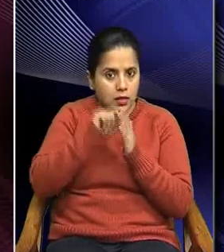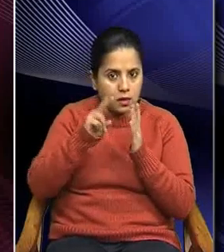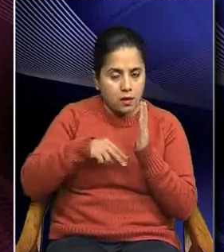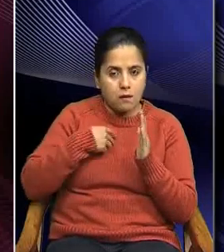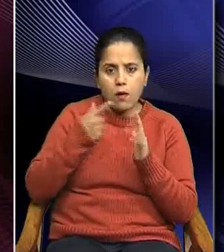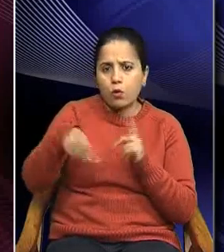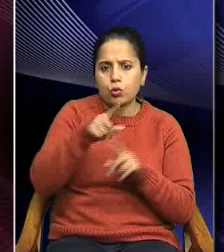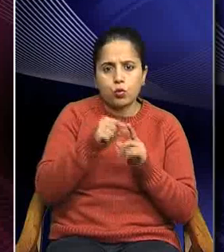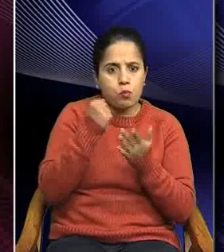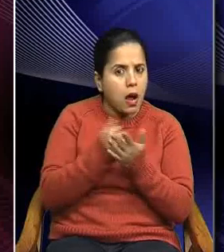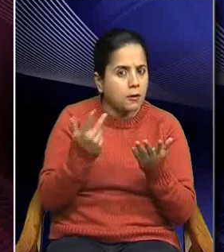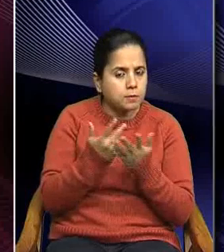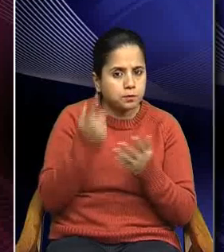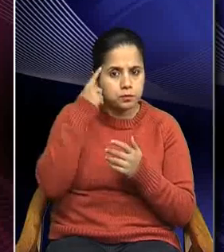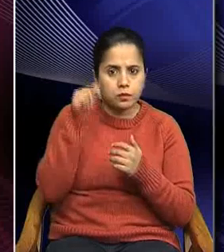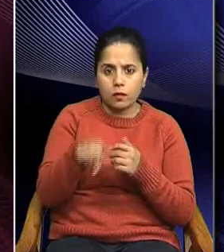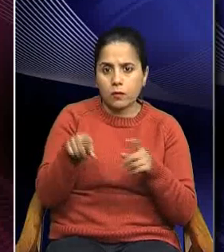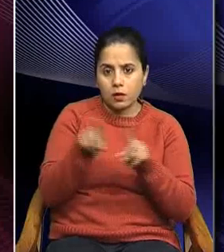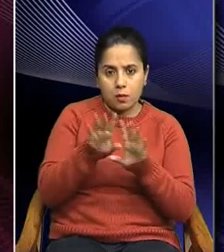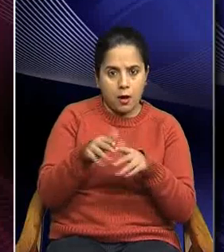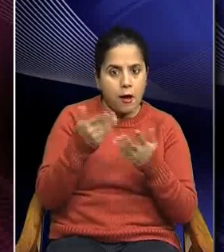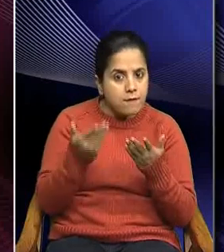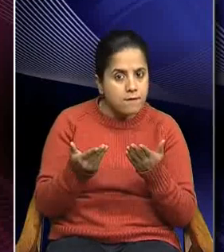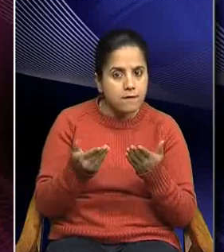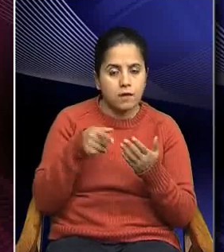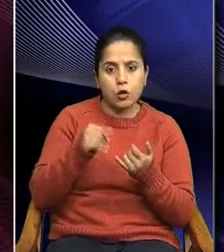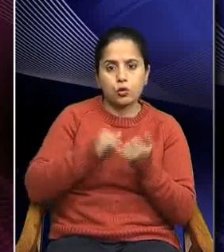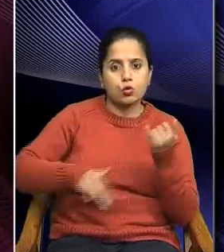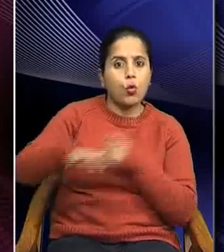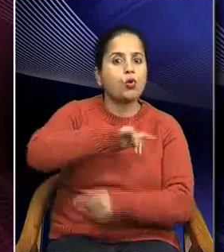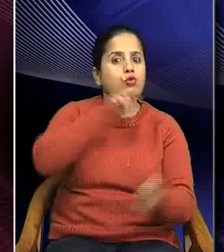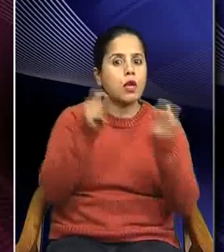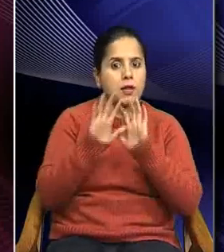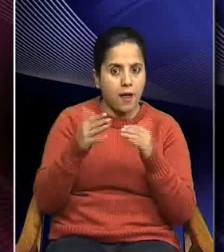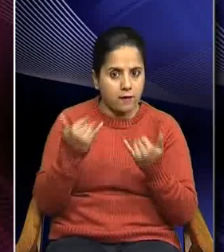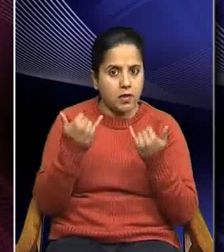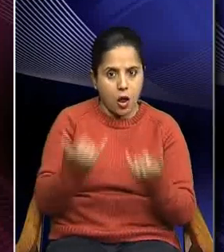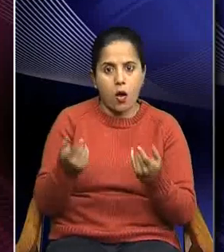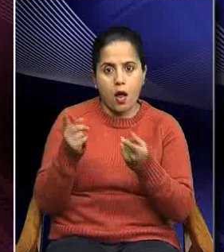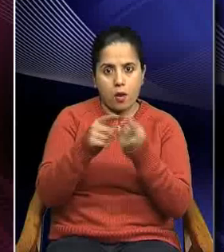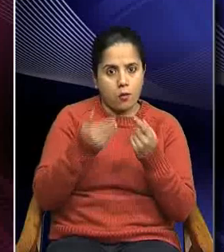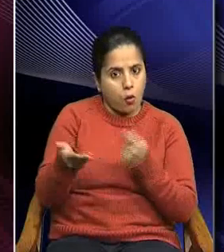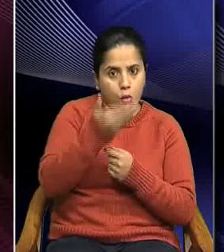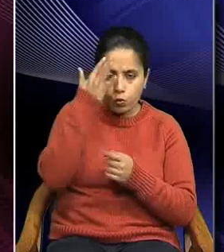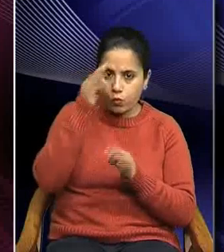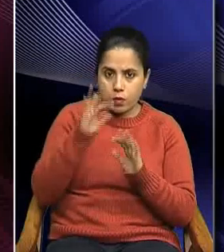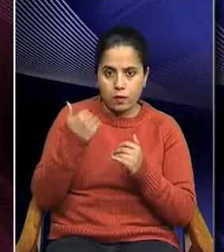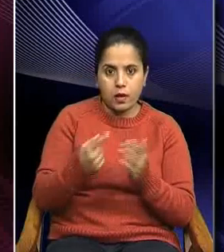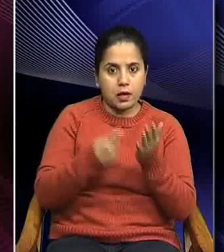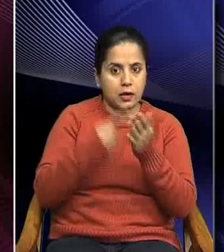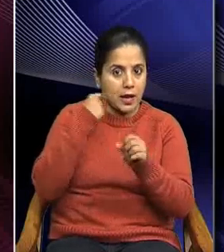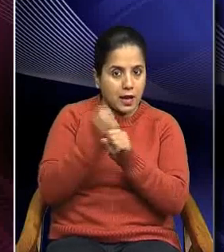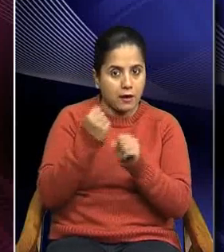that there is also the social change that is happening. We all know that Rig Vedic